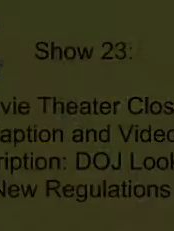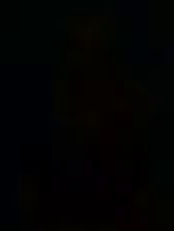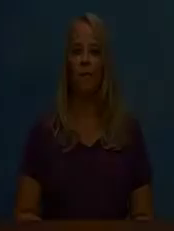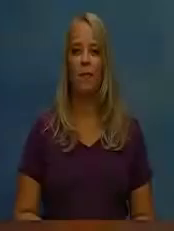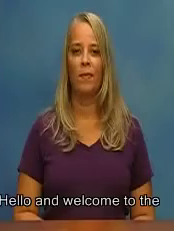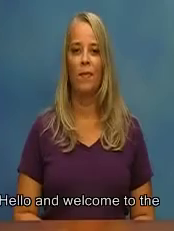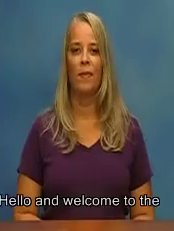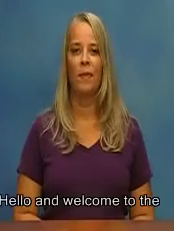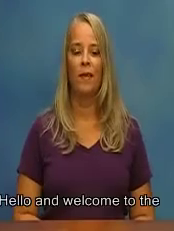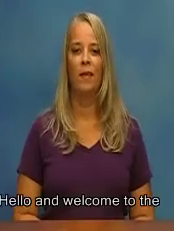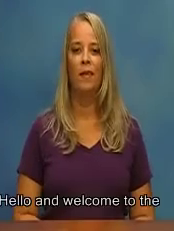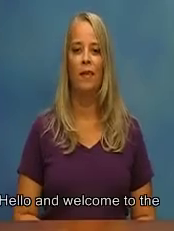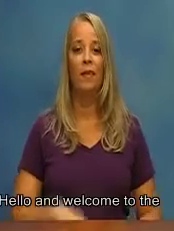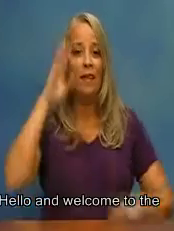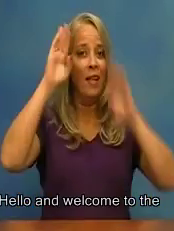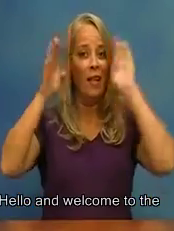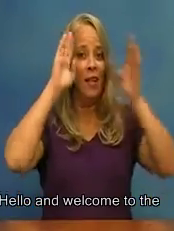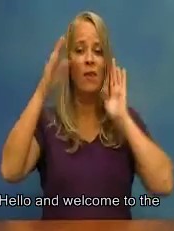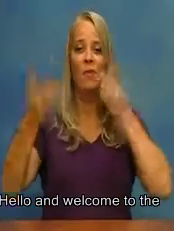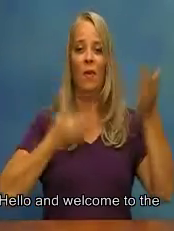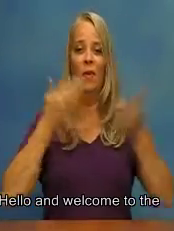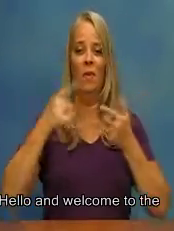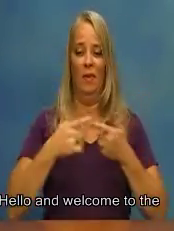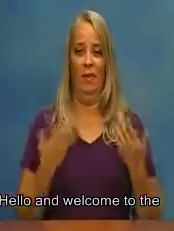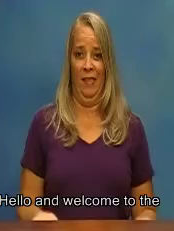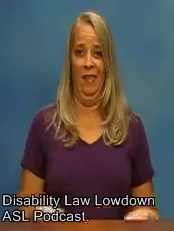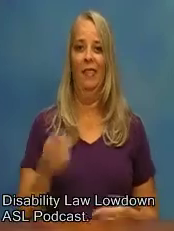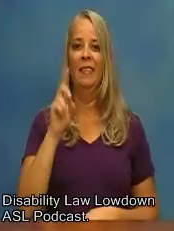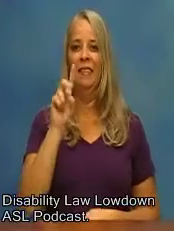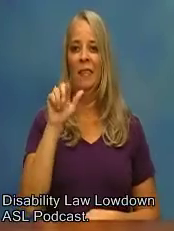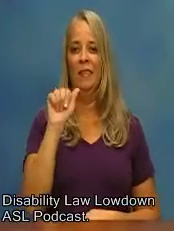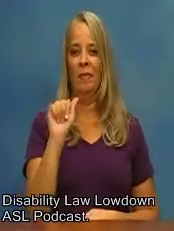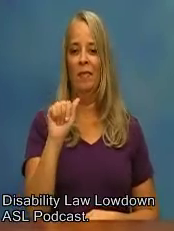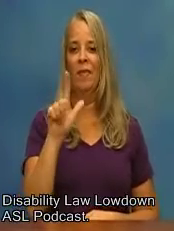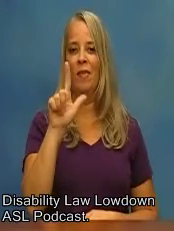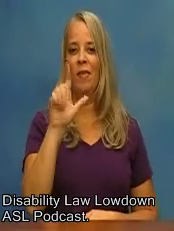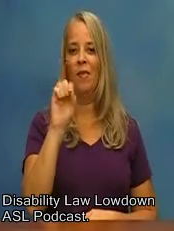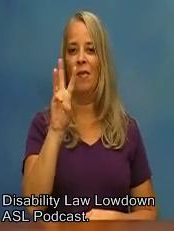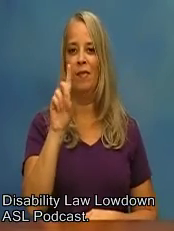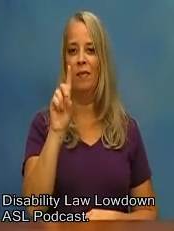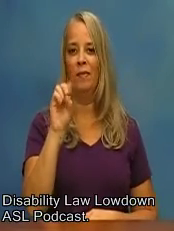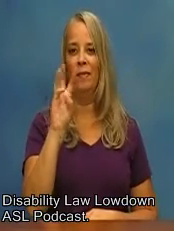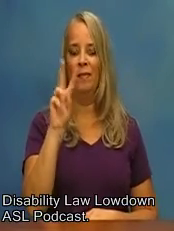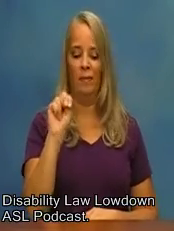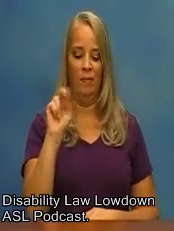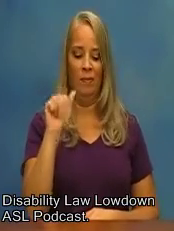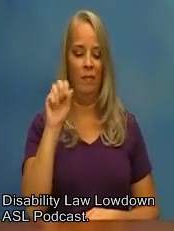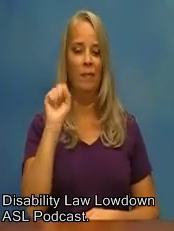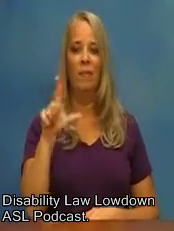DOJ looks at new regulations. Hello, and welcome to the Disability Law Lowdown ASL podcast.